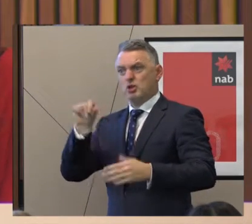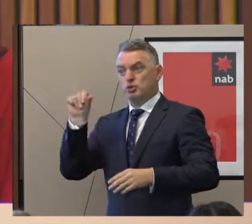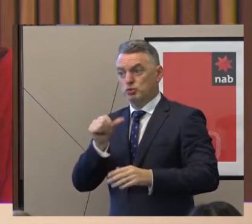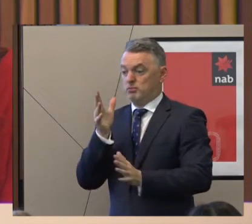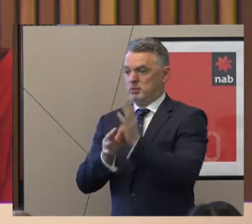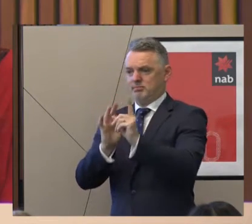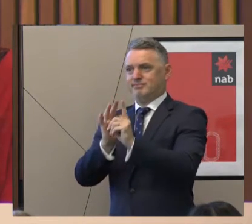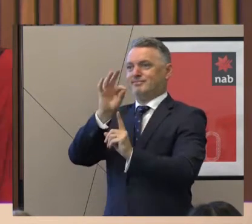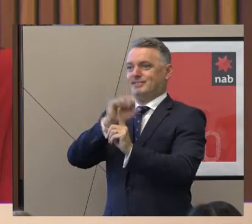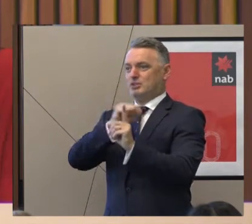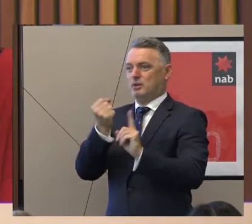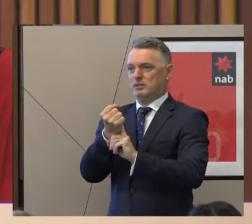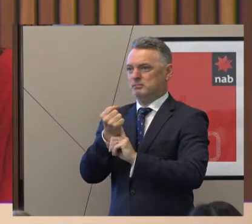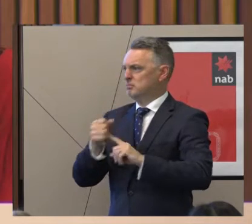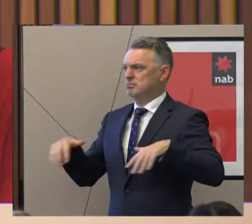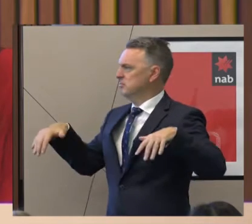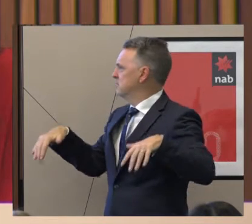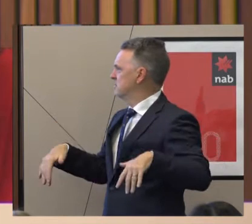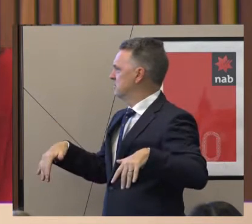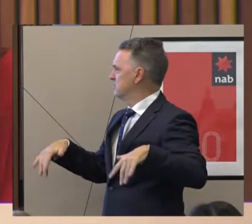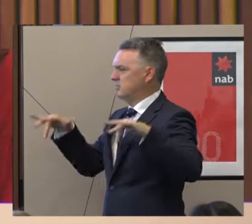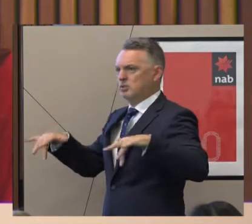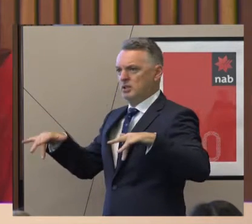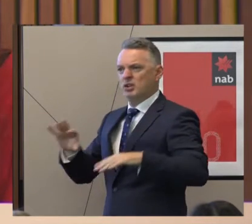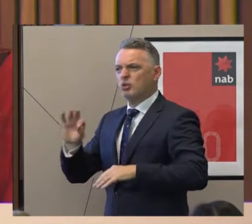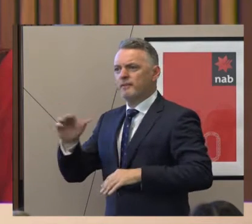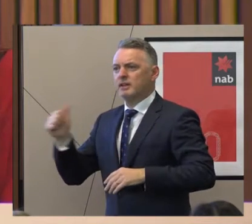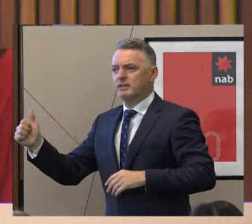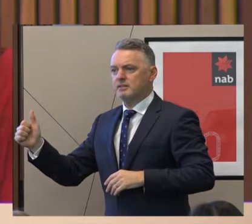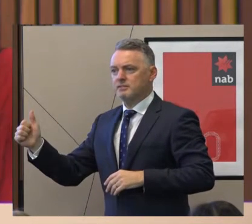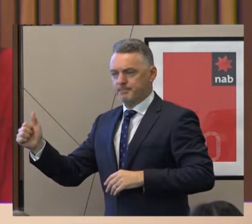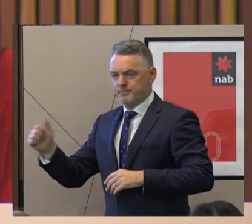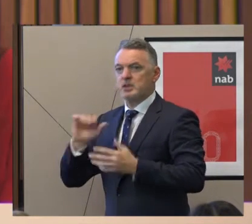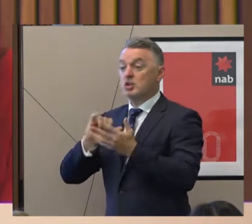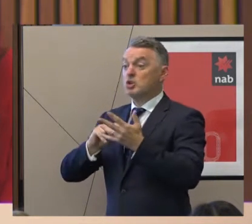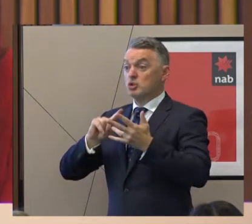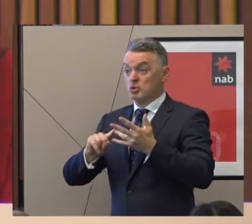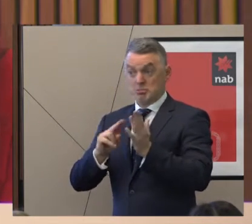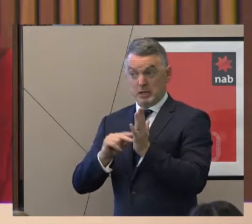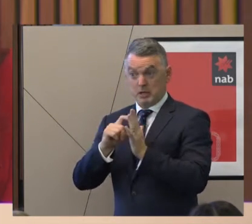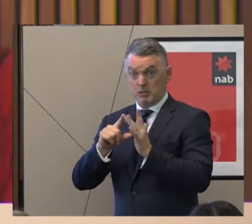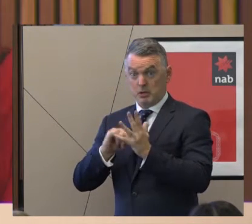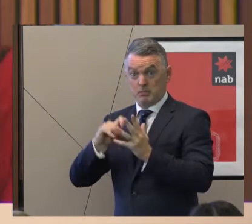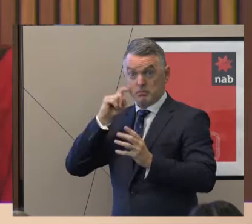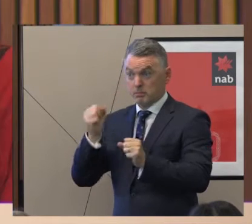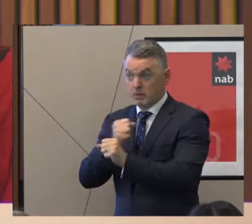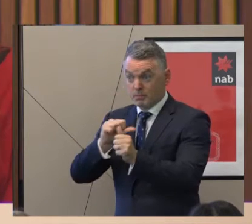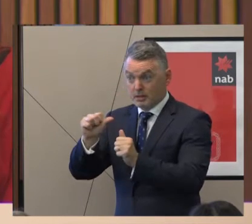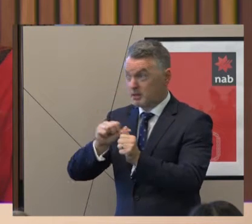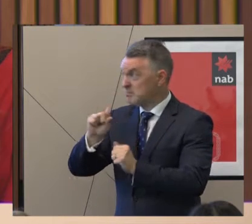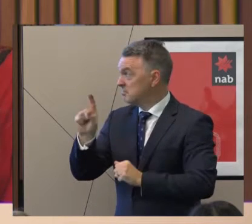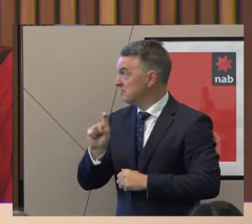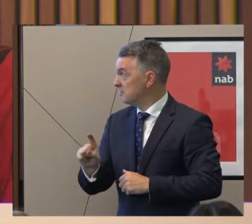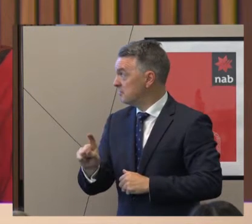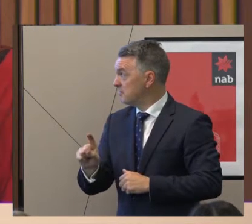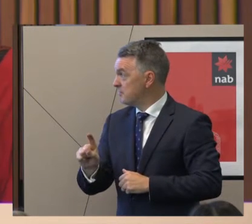the situation. So why are they not as effective as they could be? Will the NDIS fill the gap? And what still